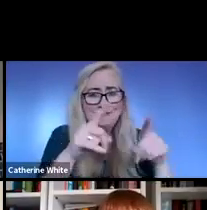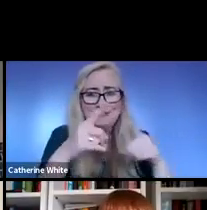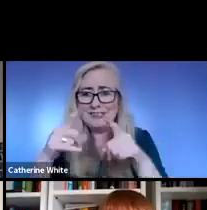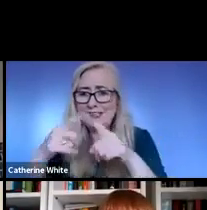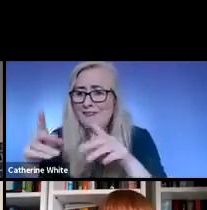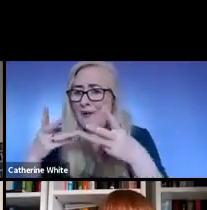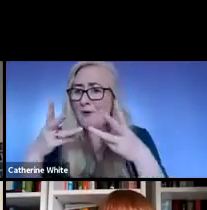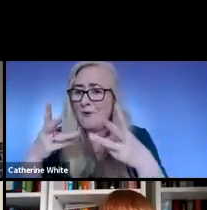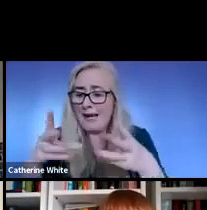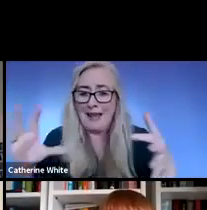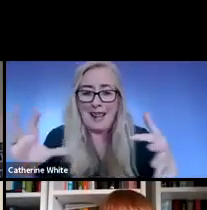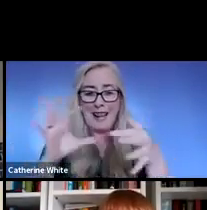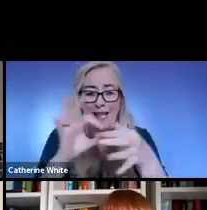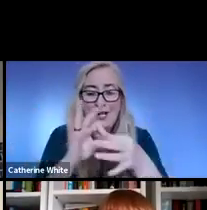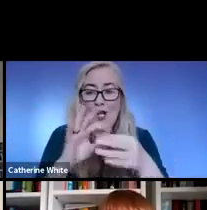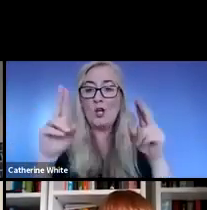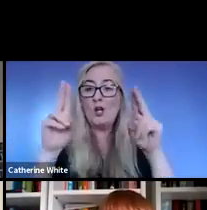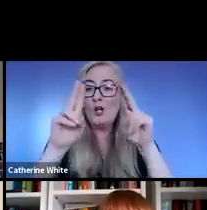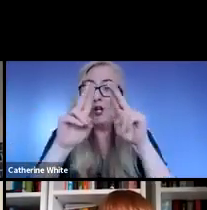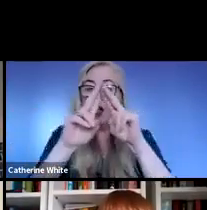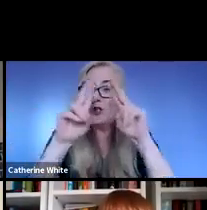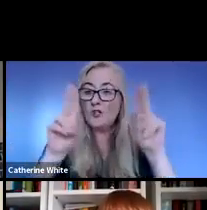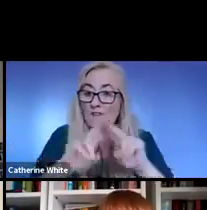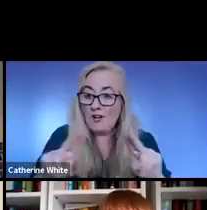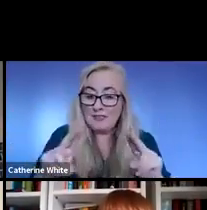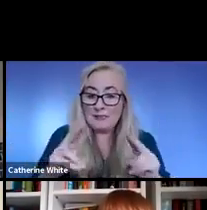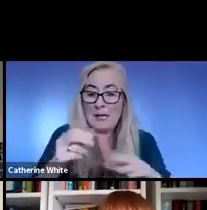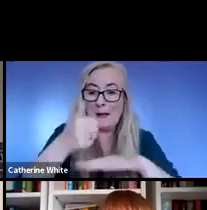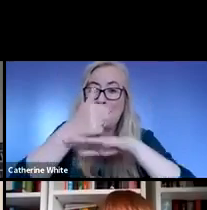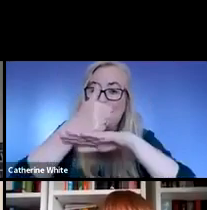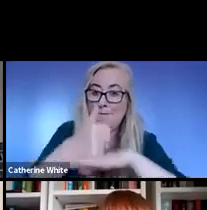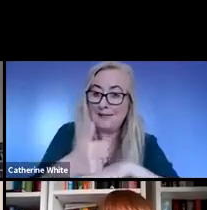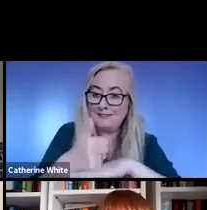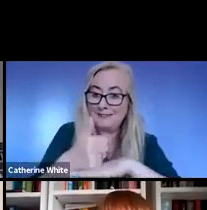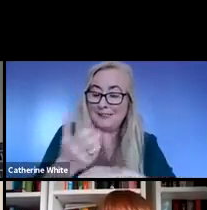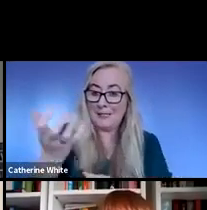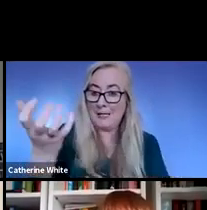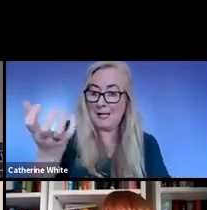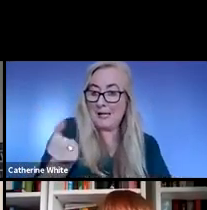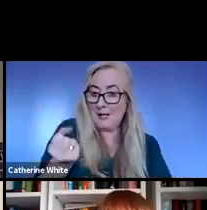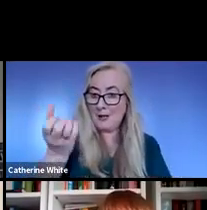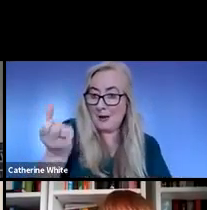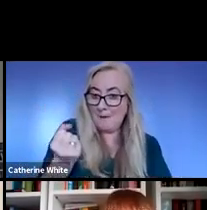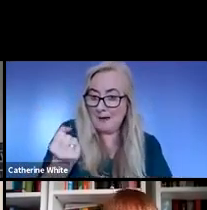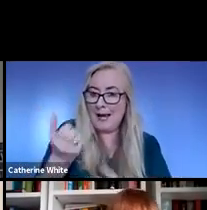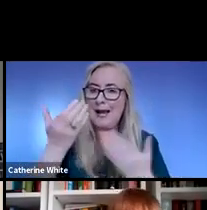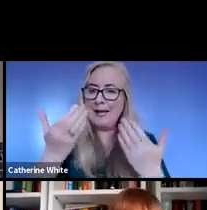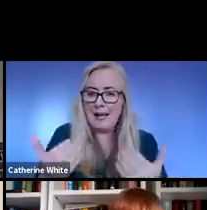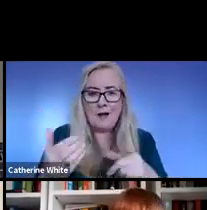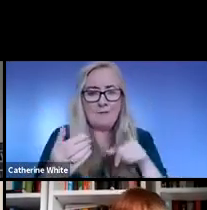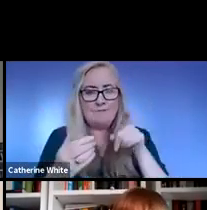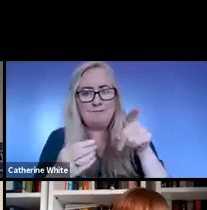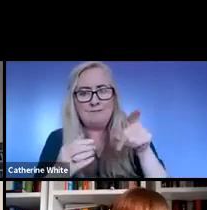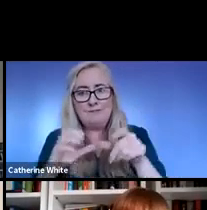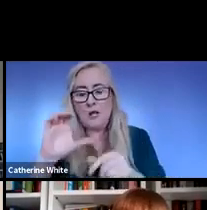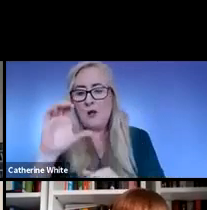around universal basic income. So turning to Colette now,